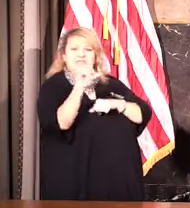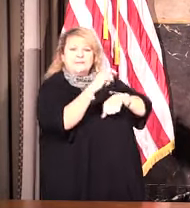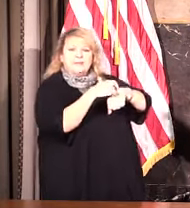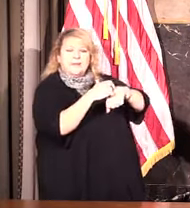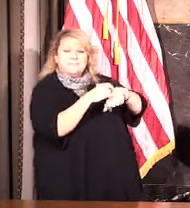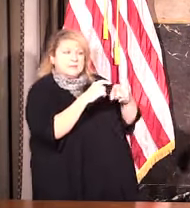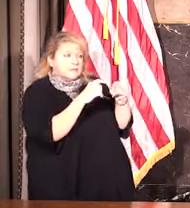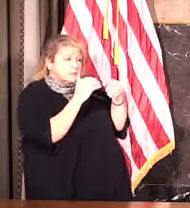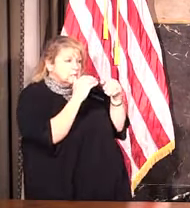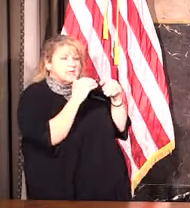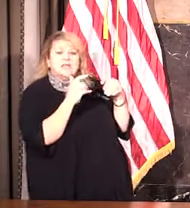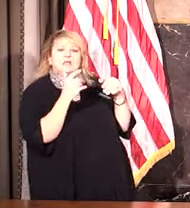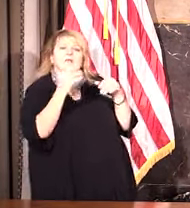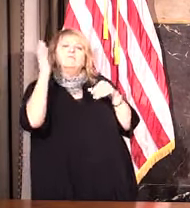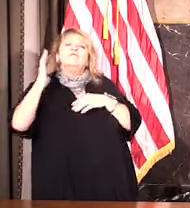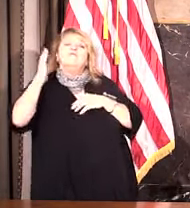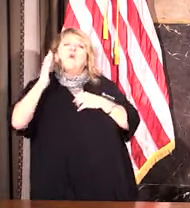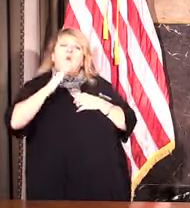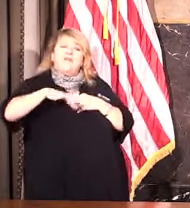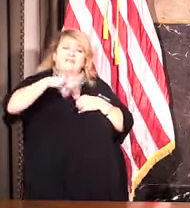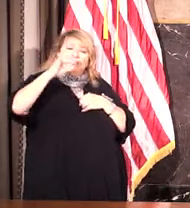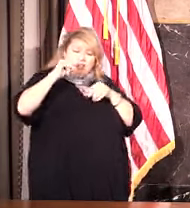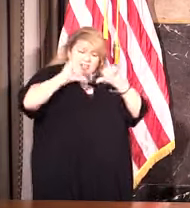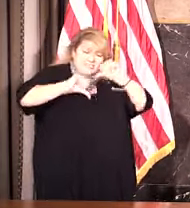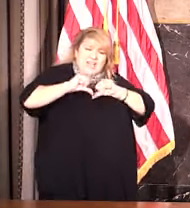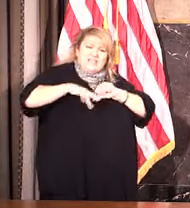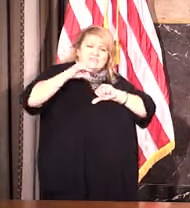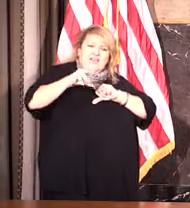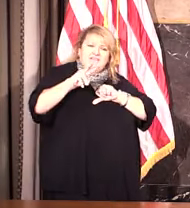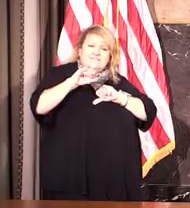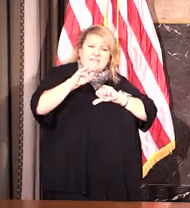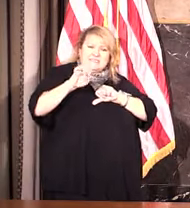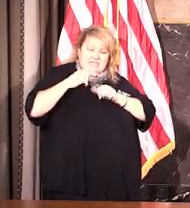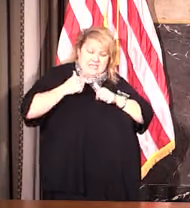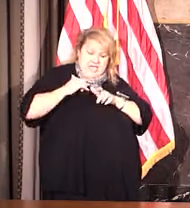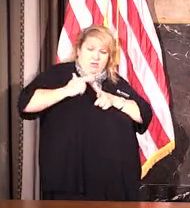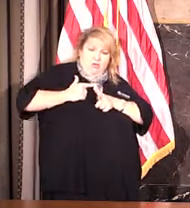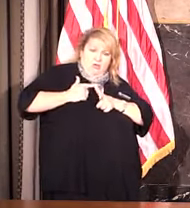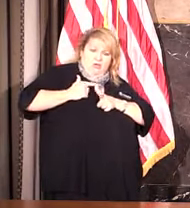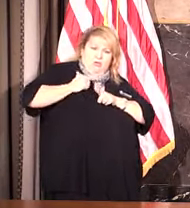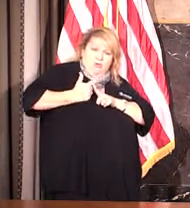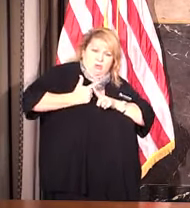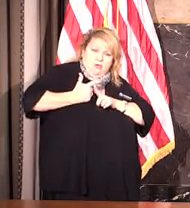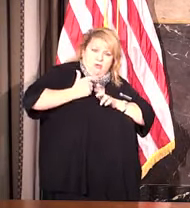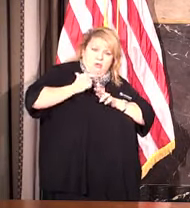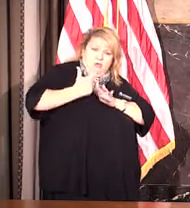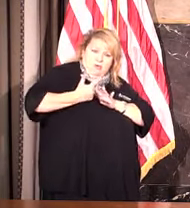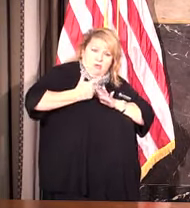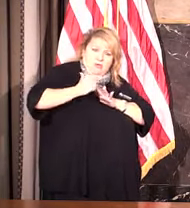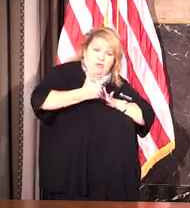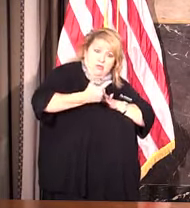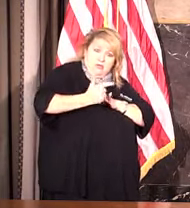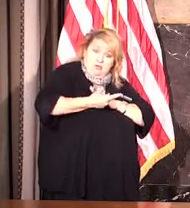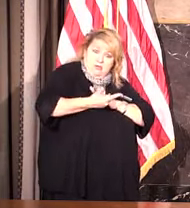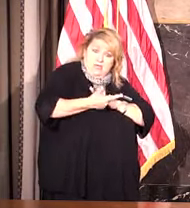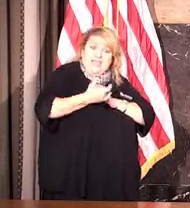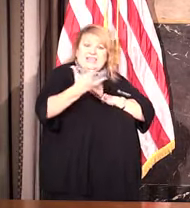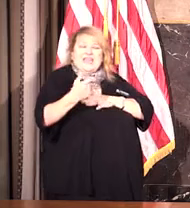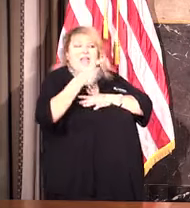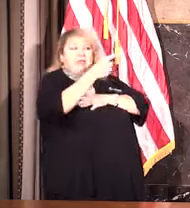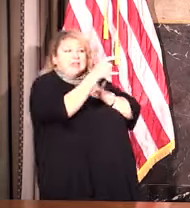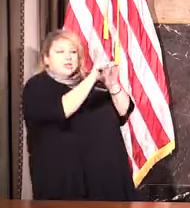than sequentially in order to speed the delivery of these vaccines. And one of the reasons we're going to have a number of